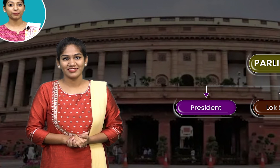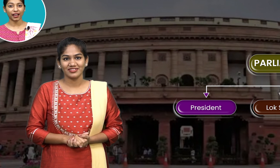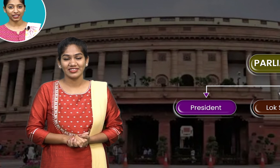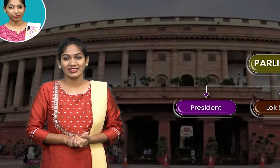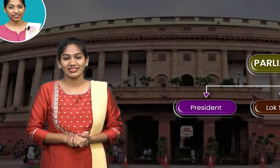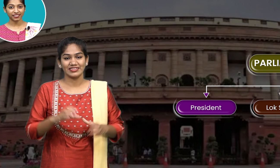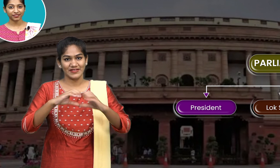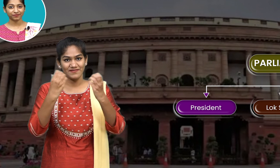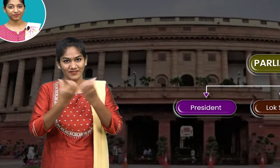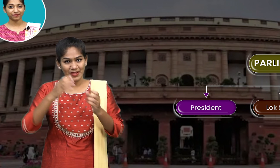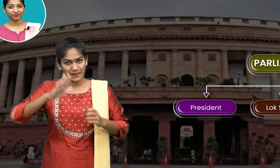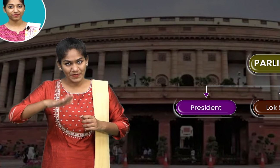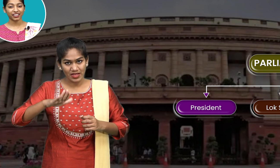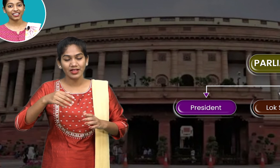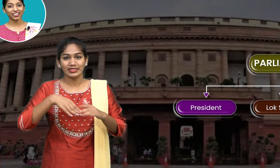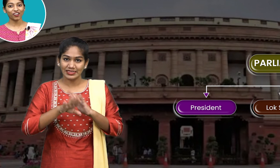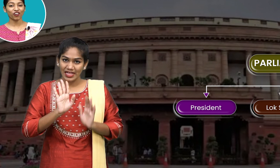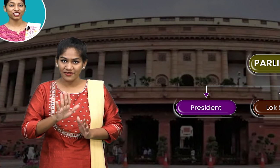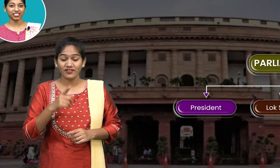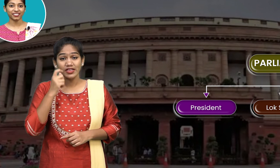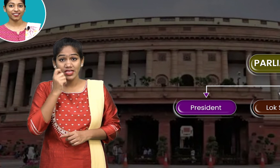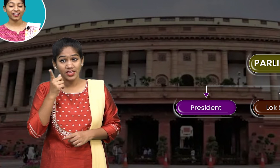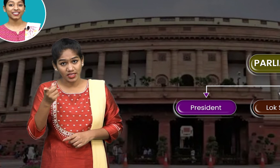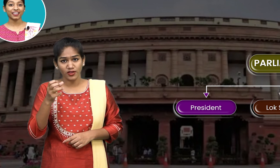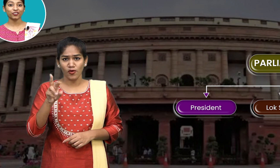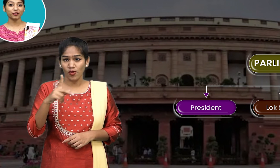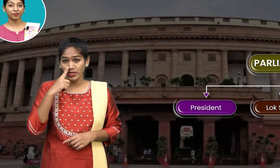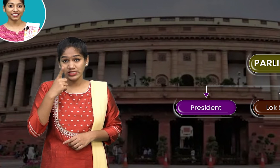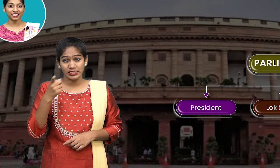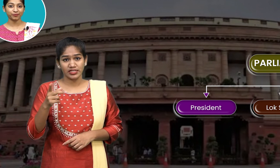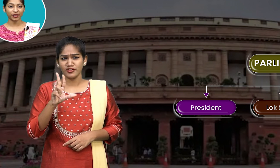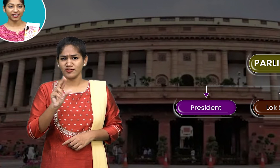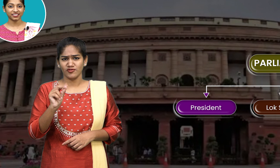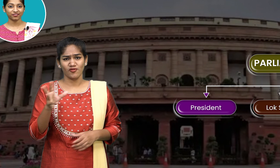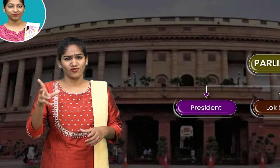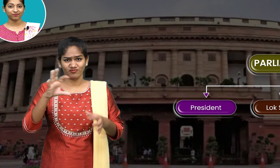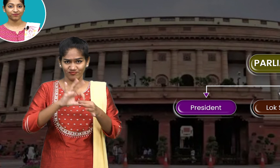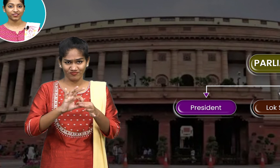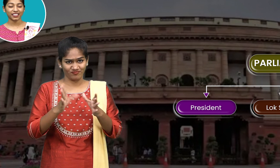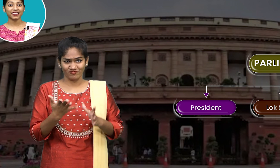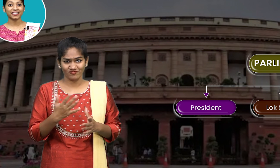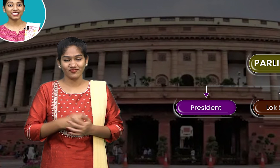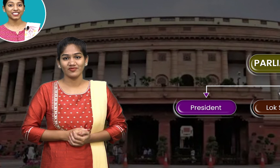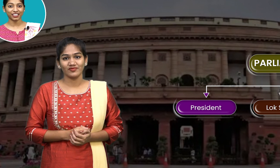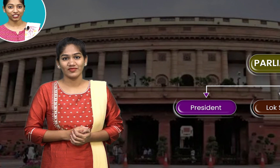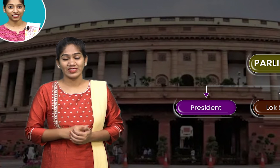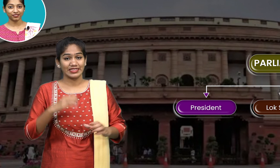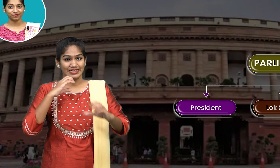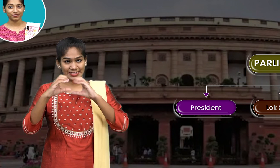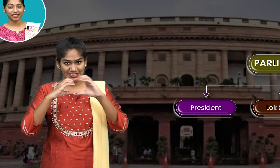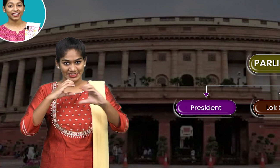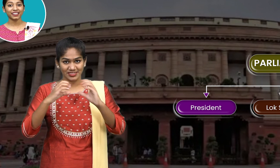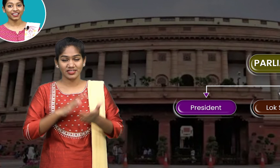of the Parliament, he or she cannot participate in the